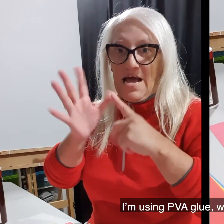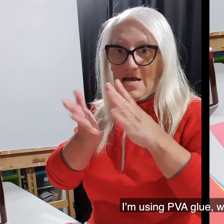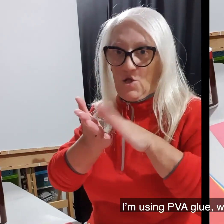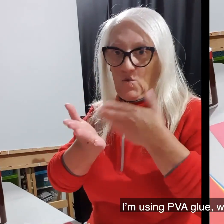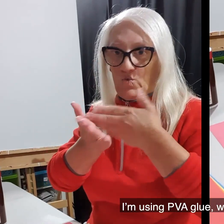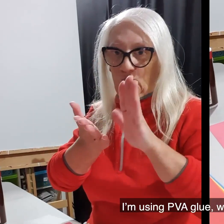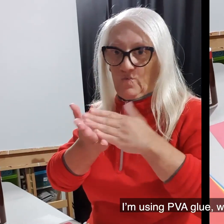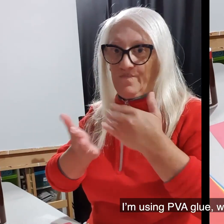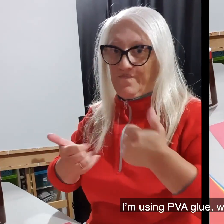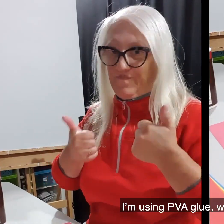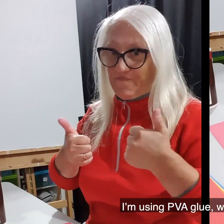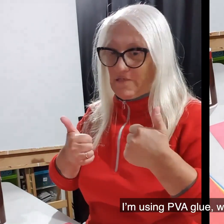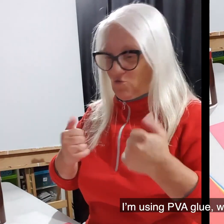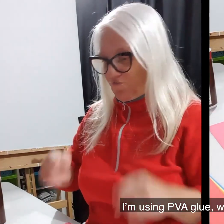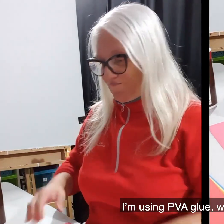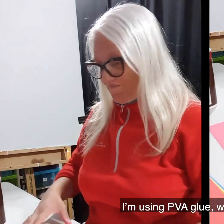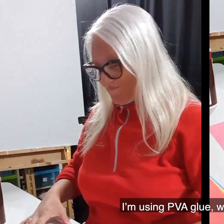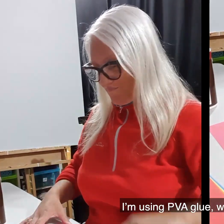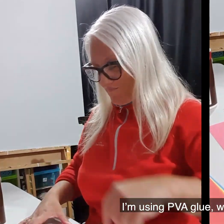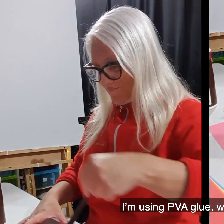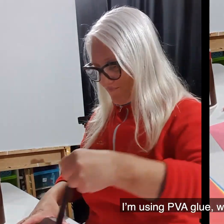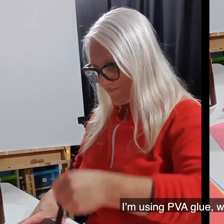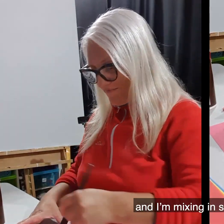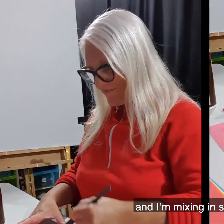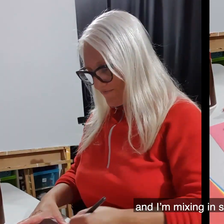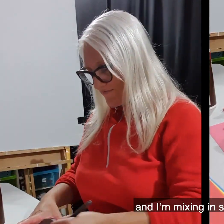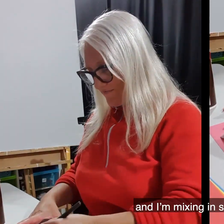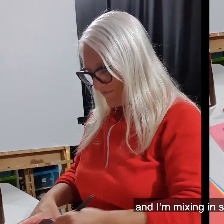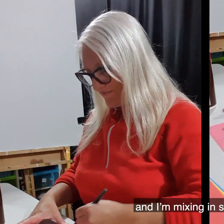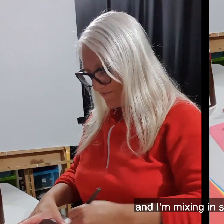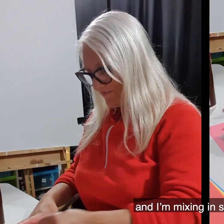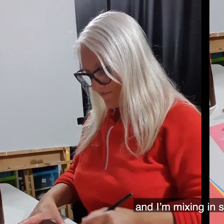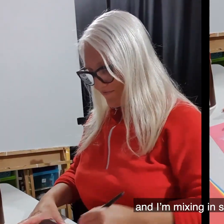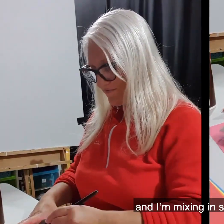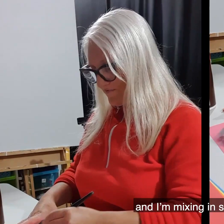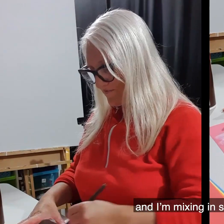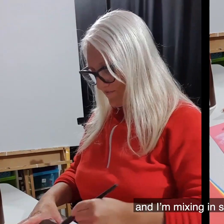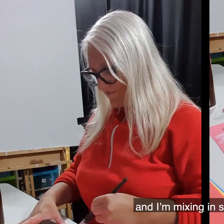I'm using PVA glue, which is strong, and I'm mixing in some water.